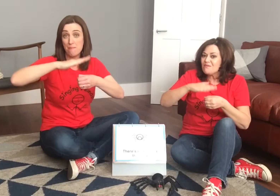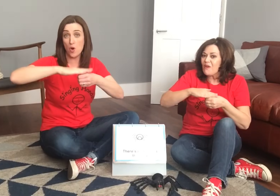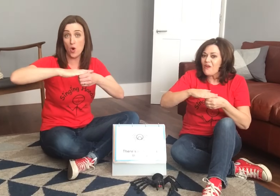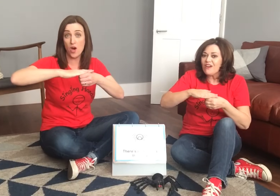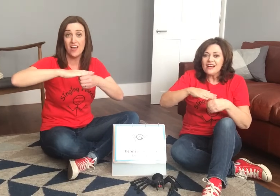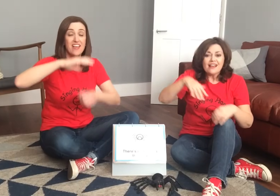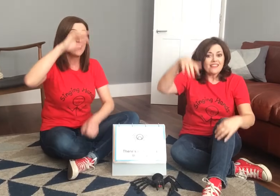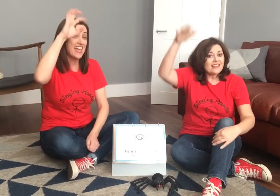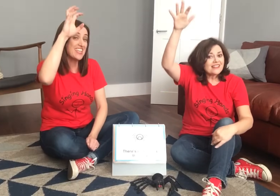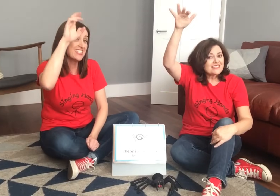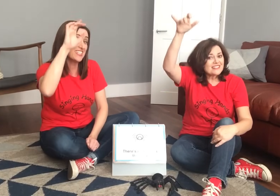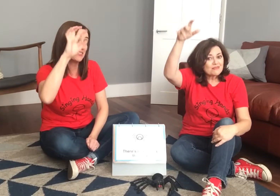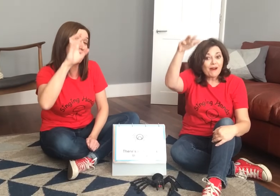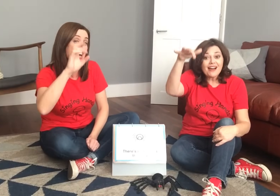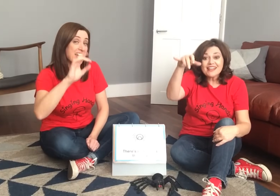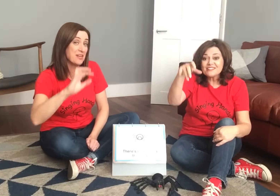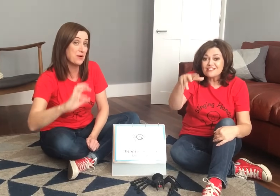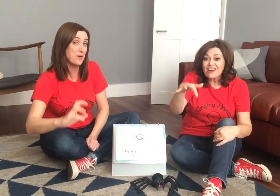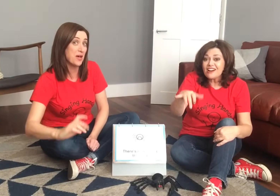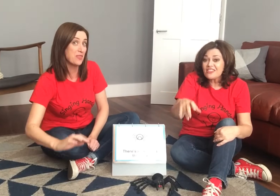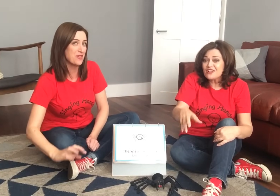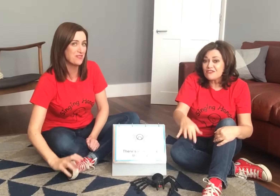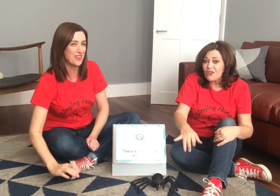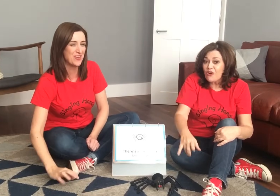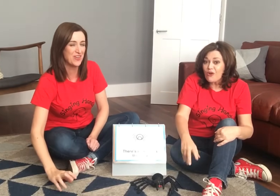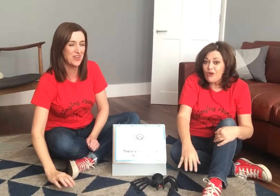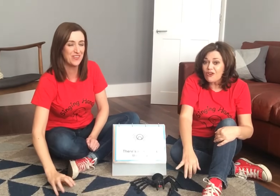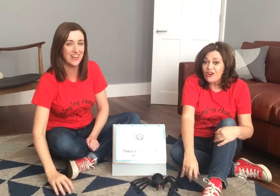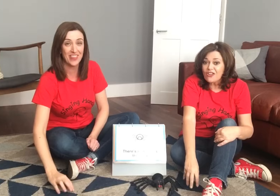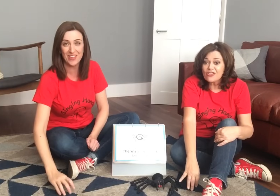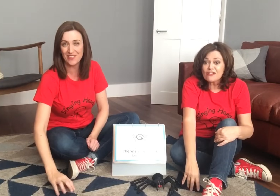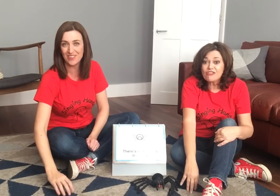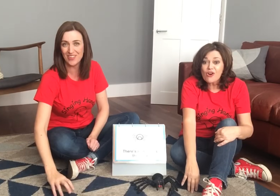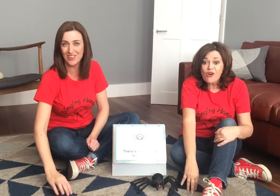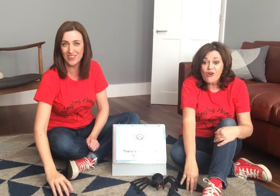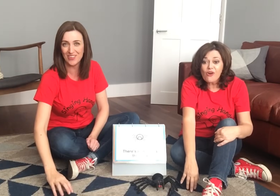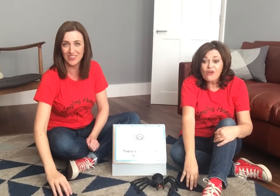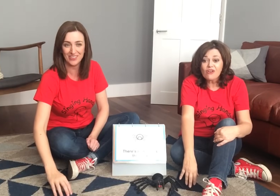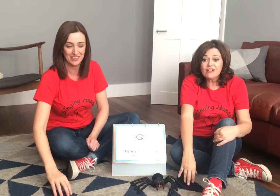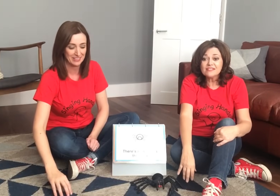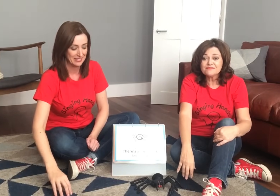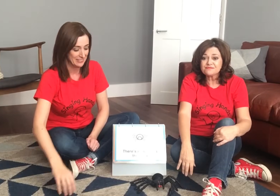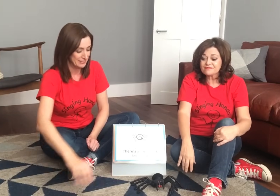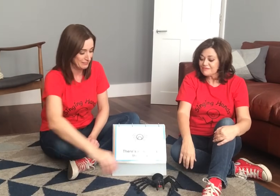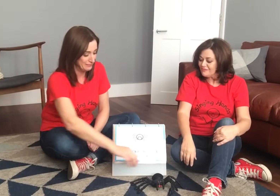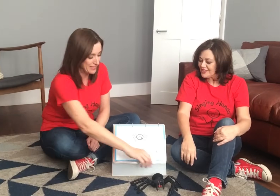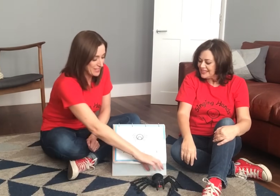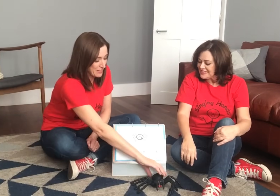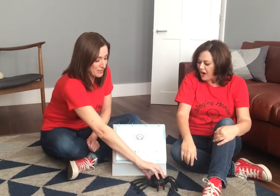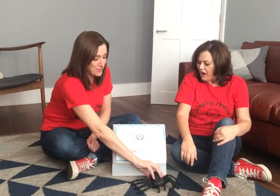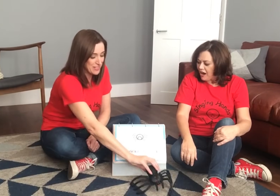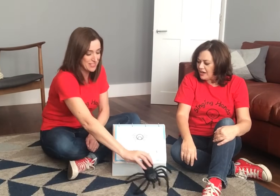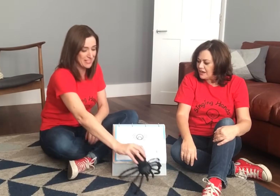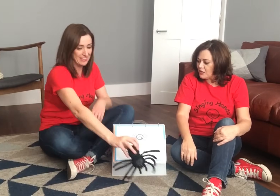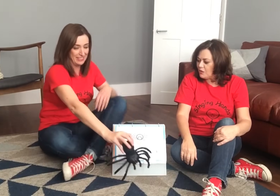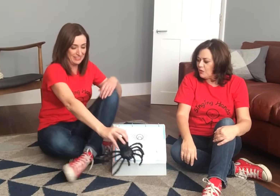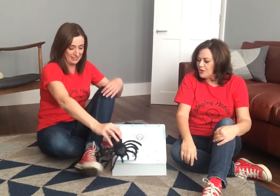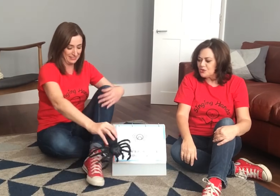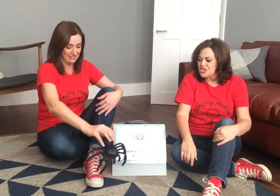more? There's a spider on the floor, on the floor. Where's it going Tracy? On your